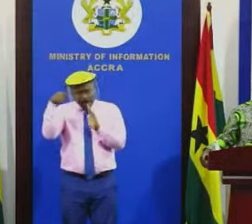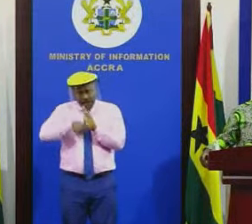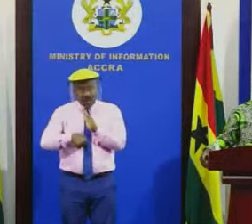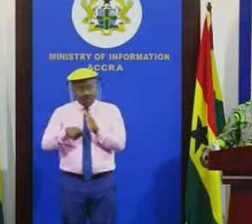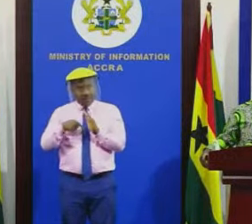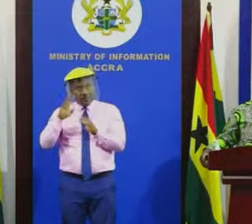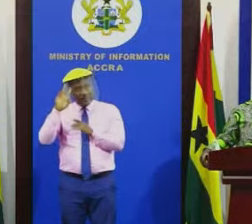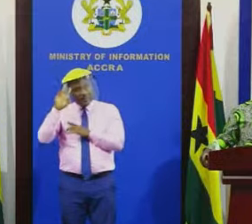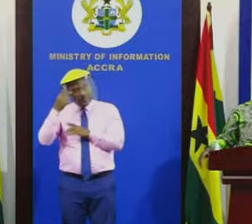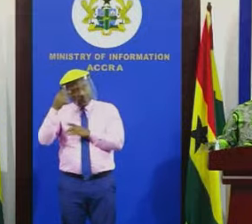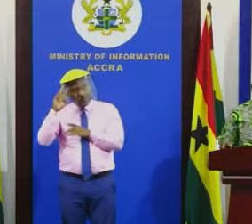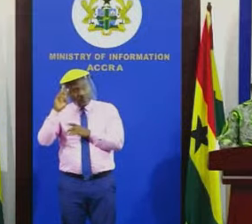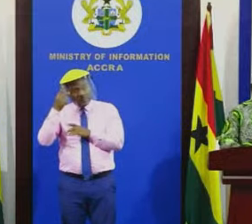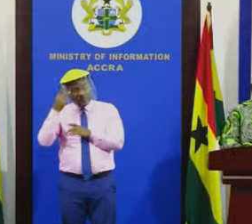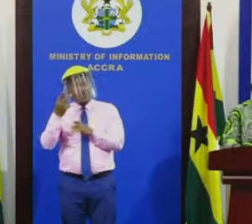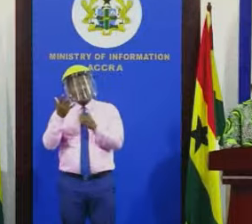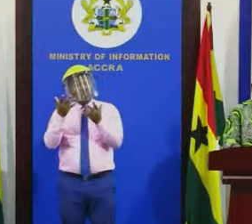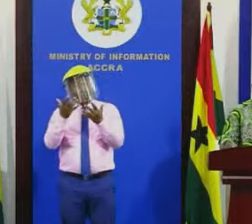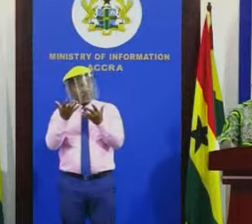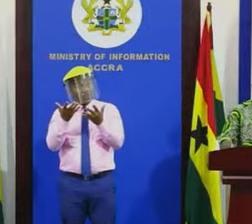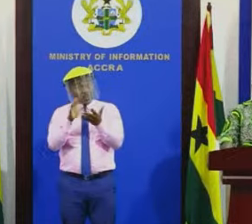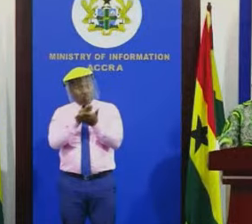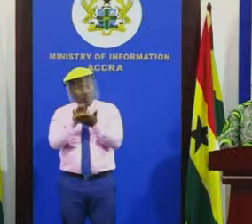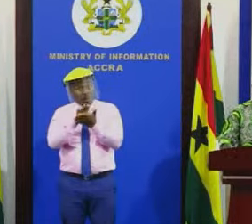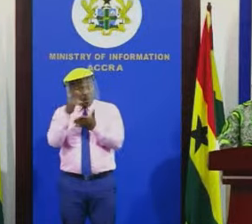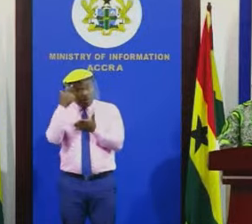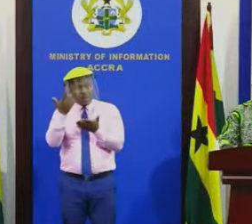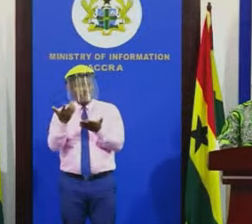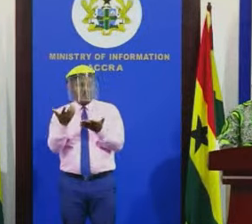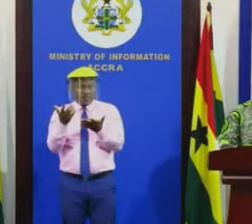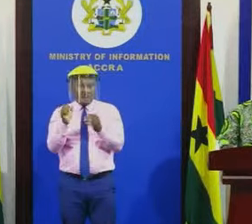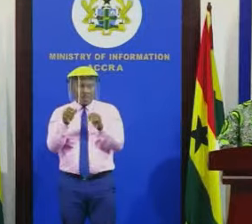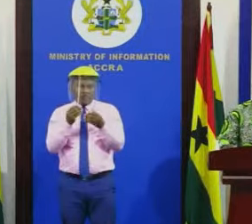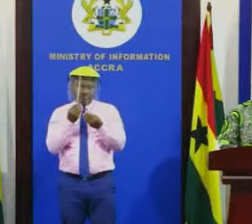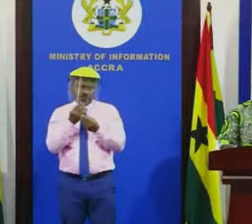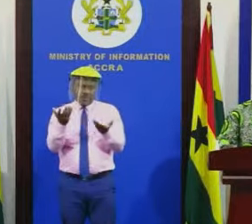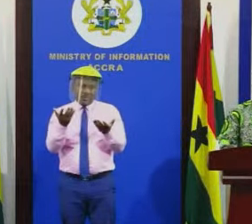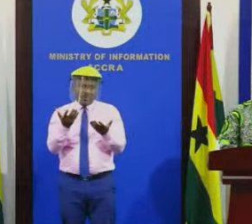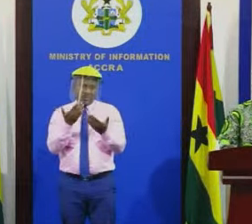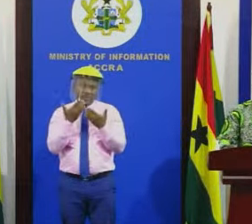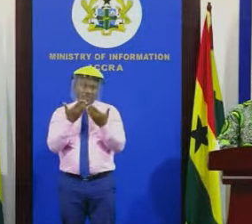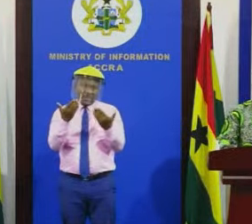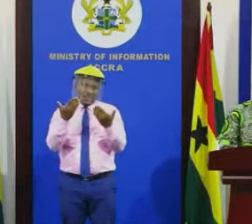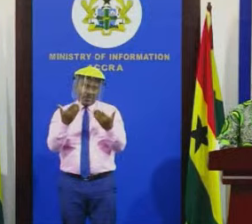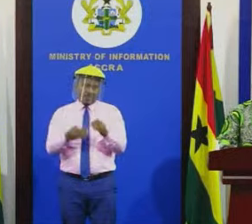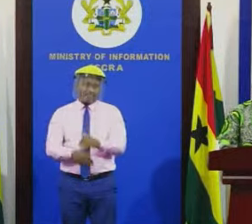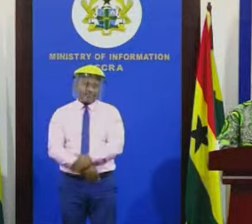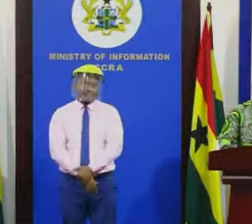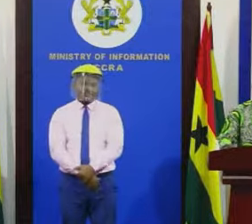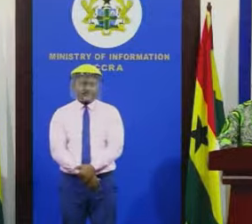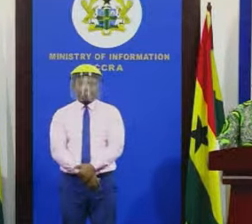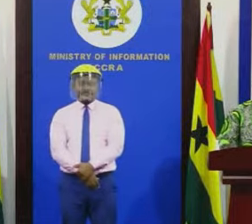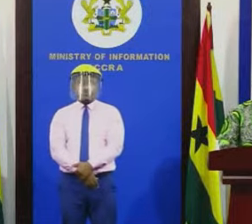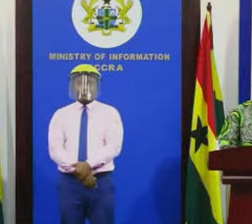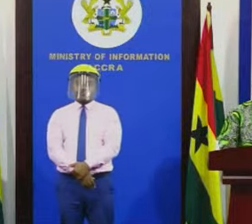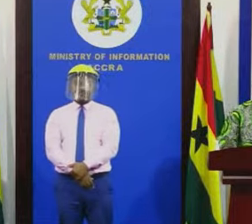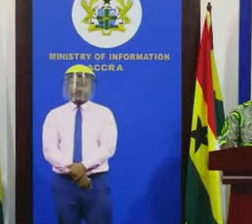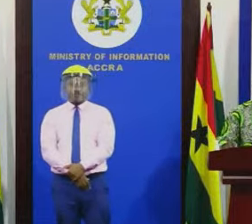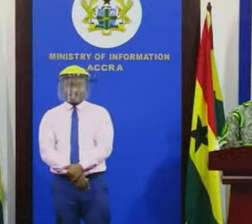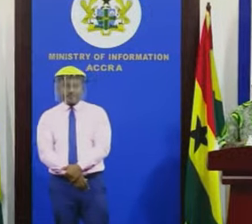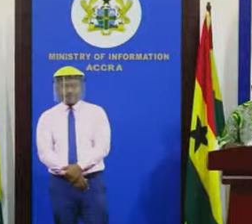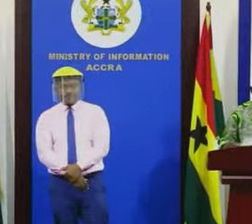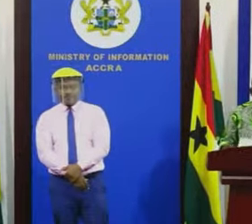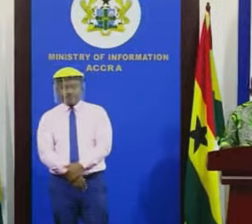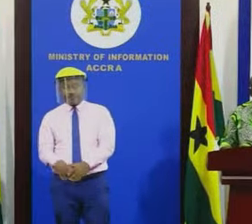have and that you would want clarification. We want to thank you very much and wish everybody well. Thank you very much. Mr. Alonsi is the Director General.